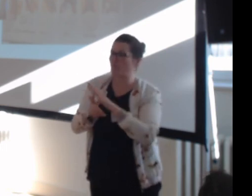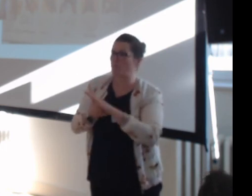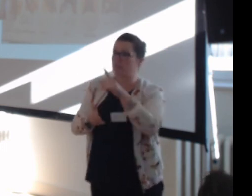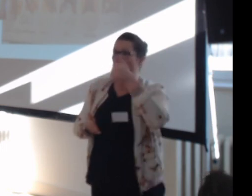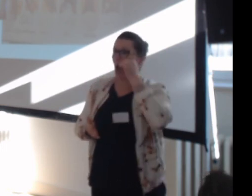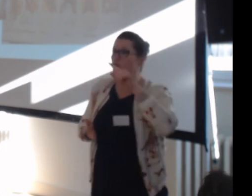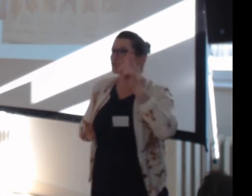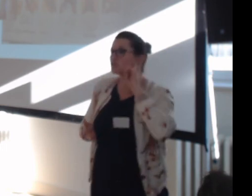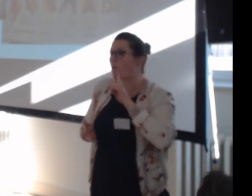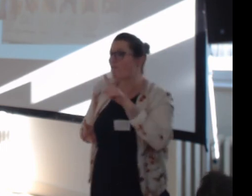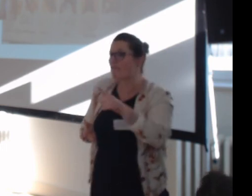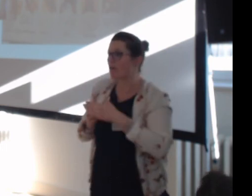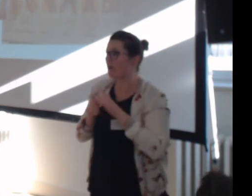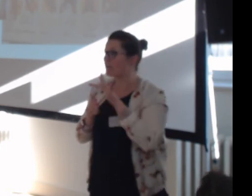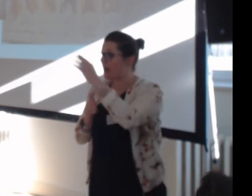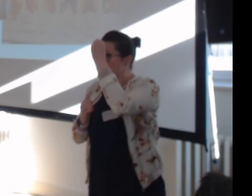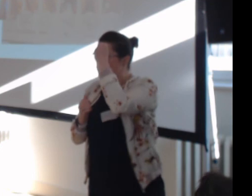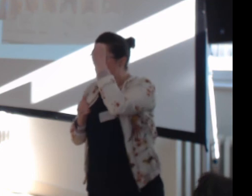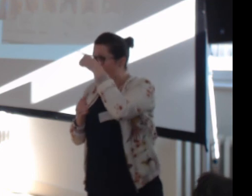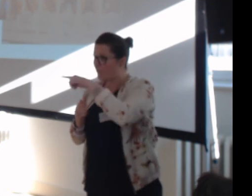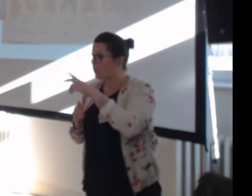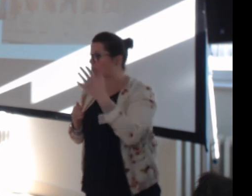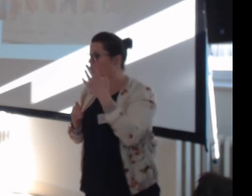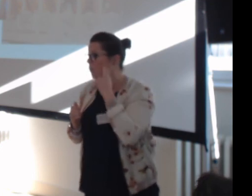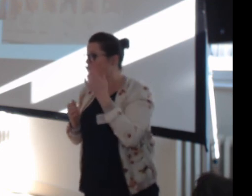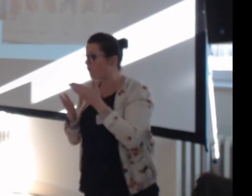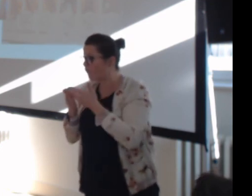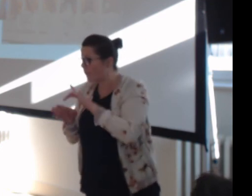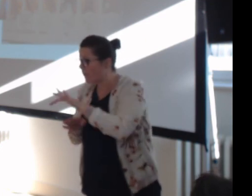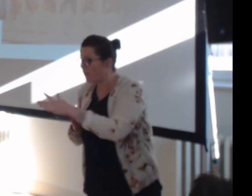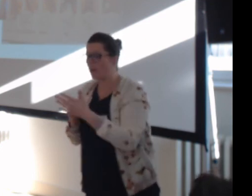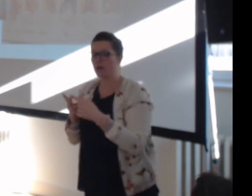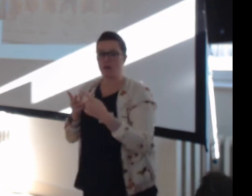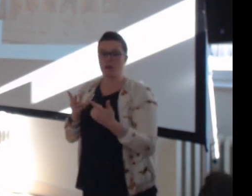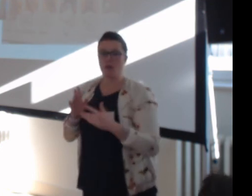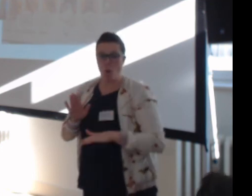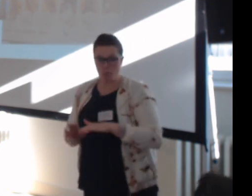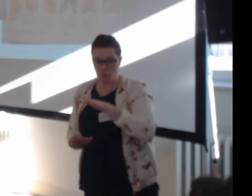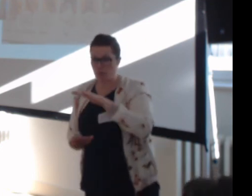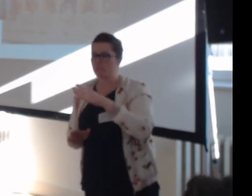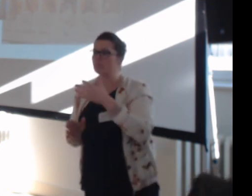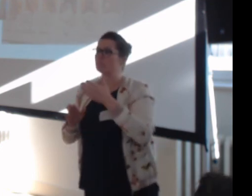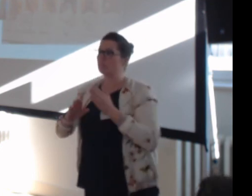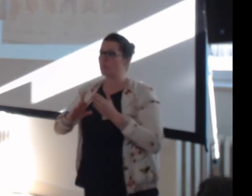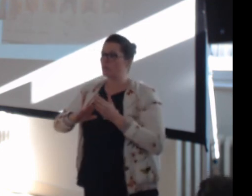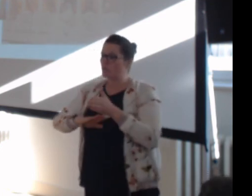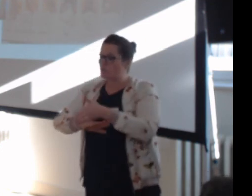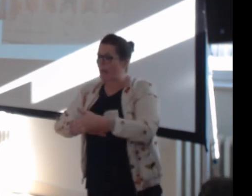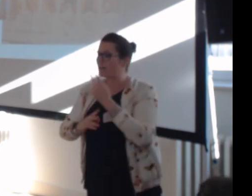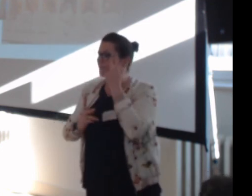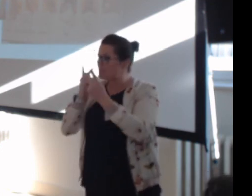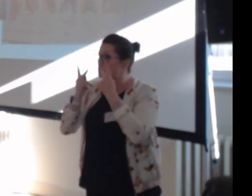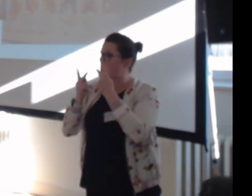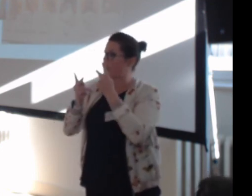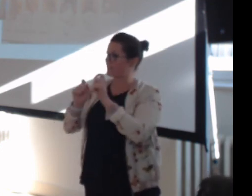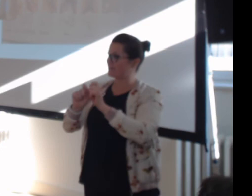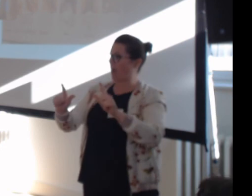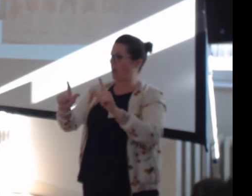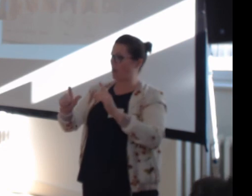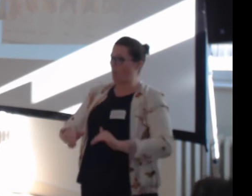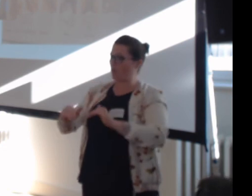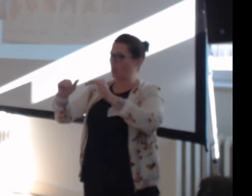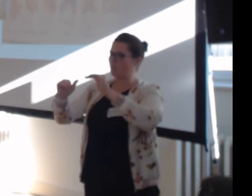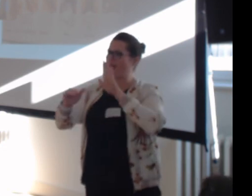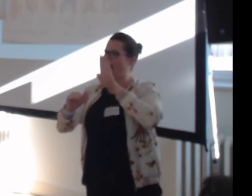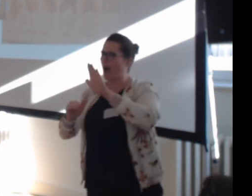deaf? Did Alice go to a school for deaf children? Then she grew up in and with an accessible visual language, her